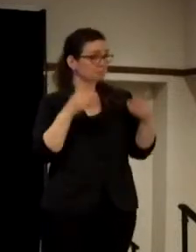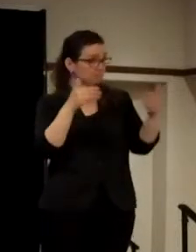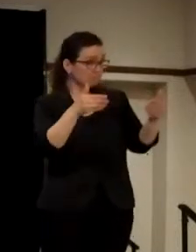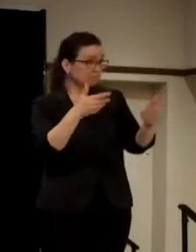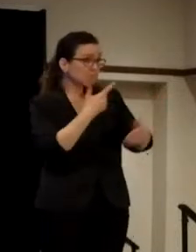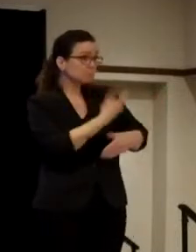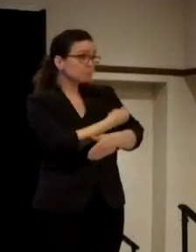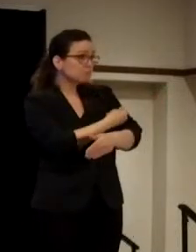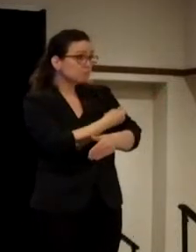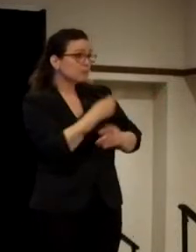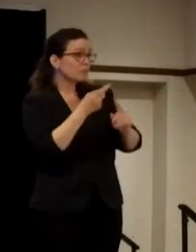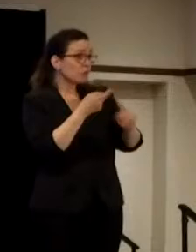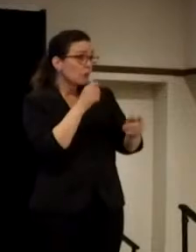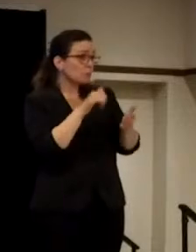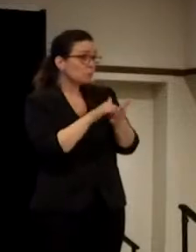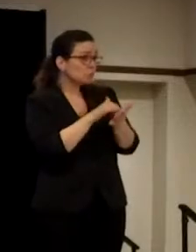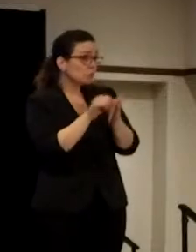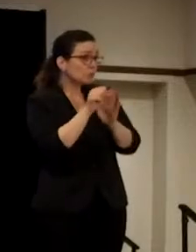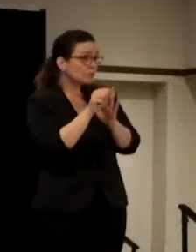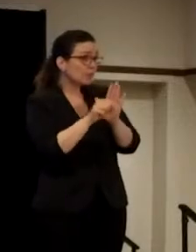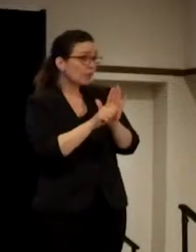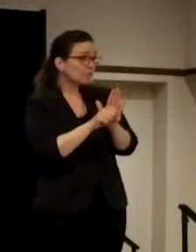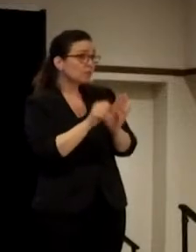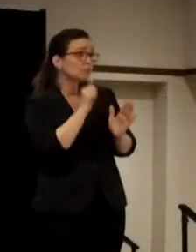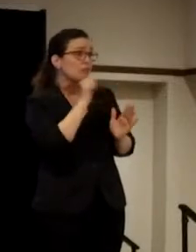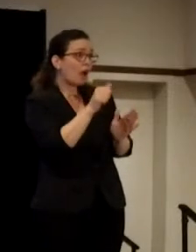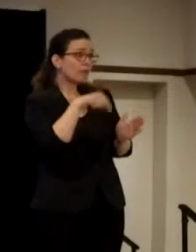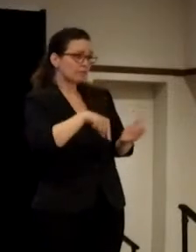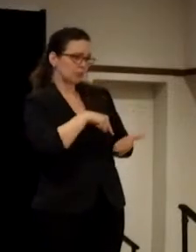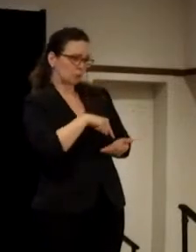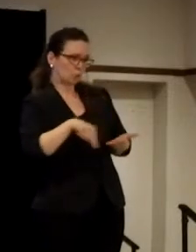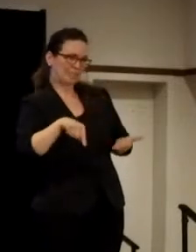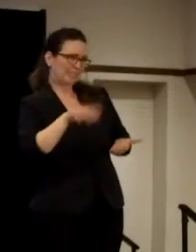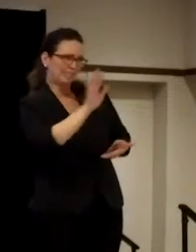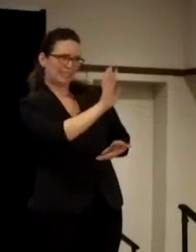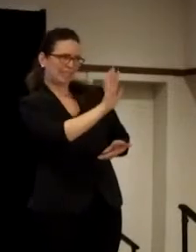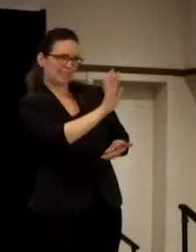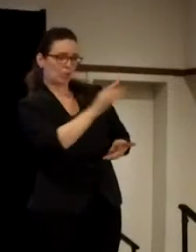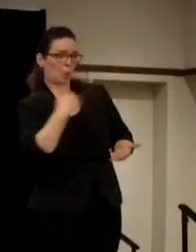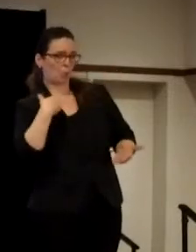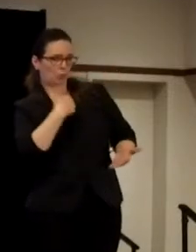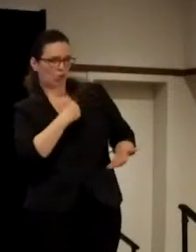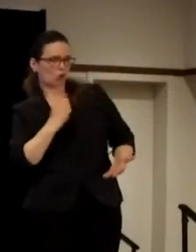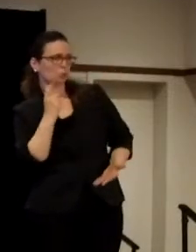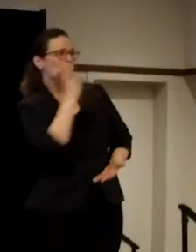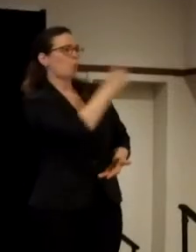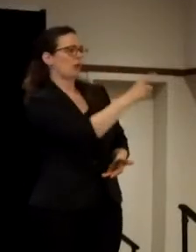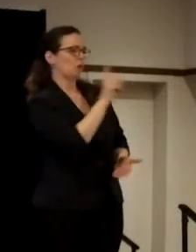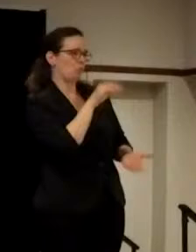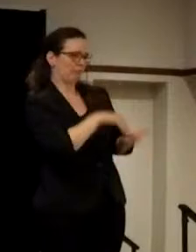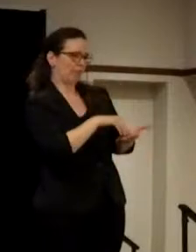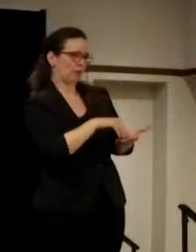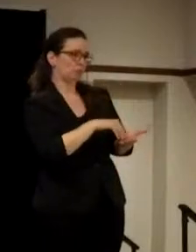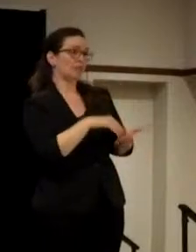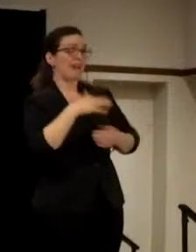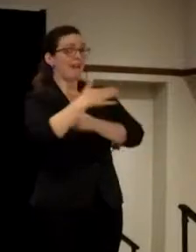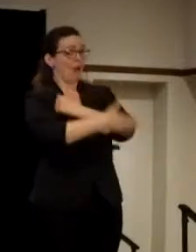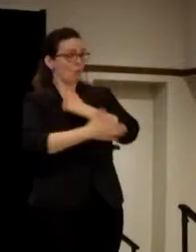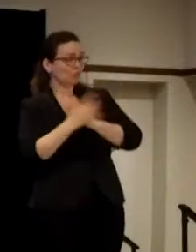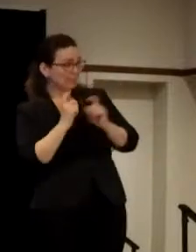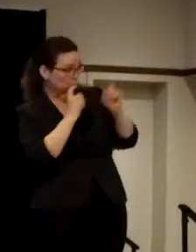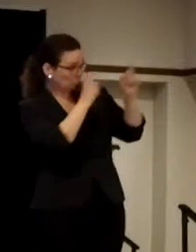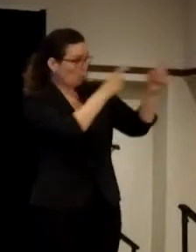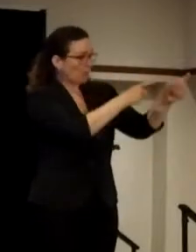will the county 1,500 county doses. is sending SU to campus some vaccine? Correct. Yeah, I think it's Wednesday. Is it Wednesday?